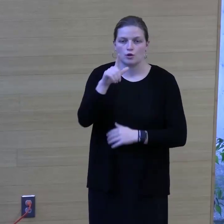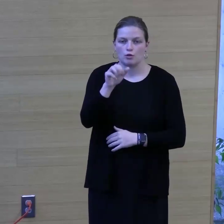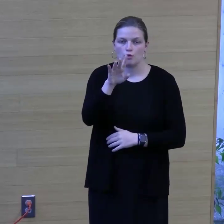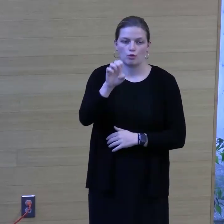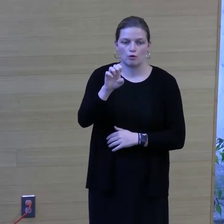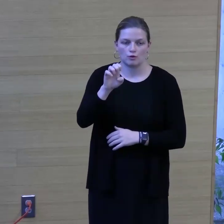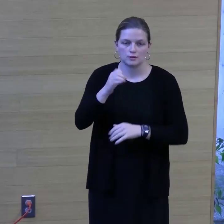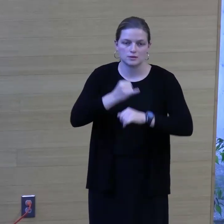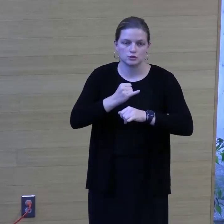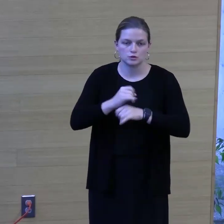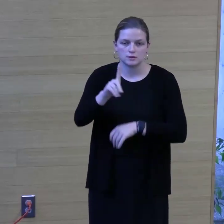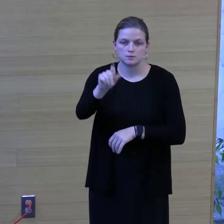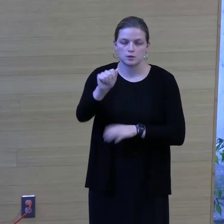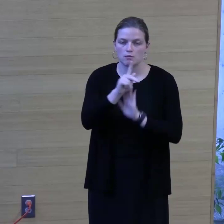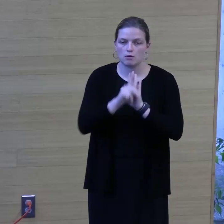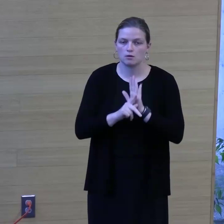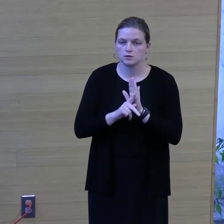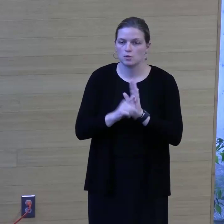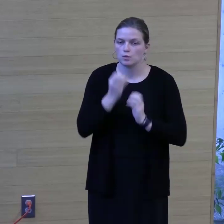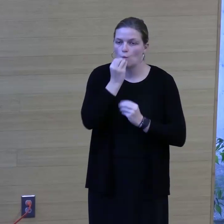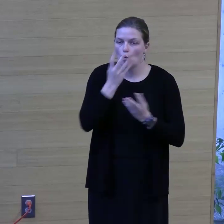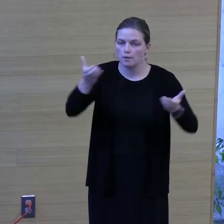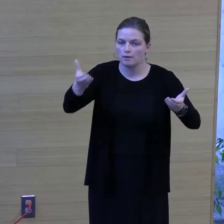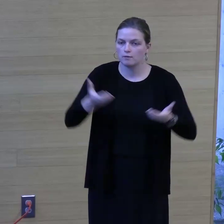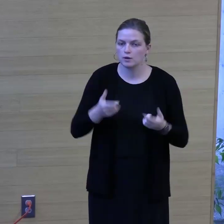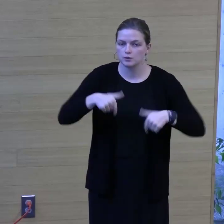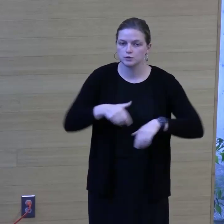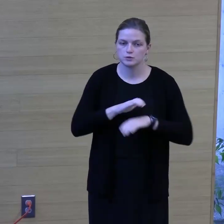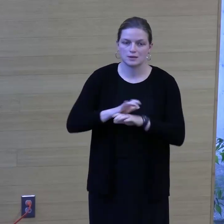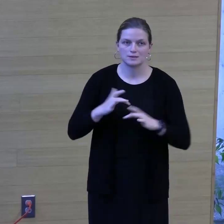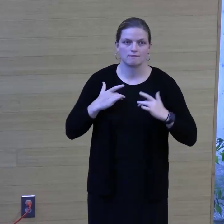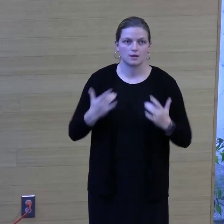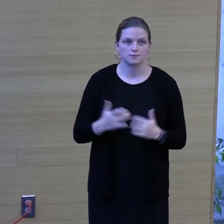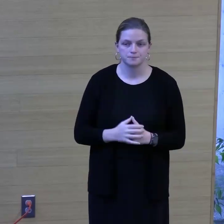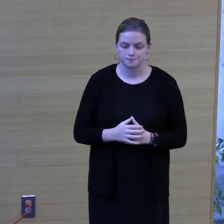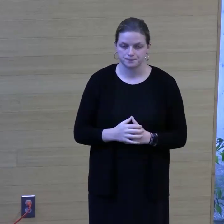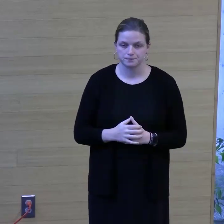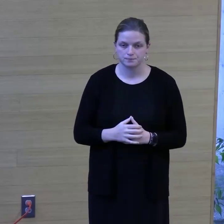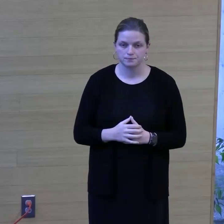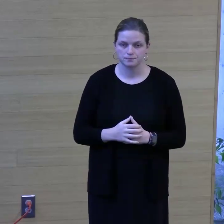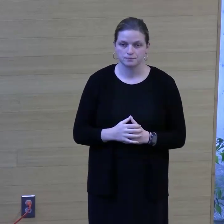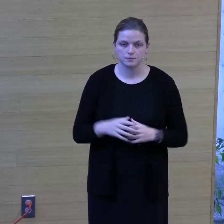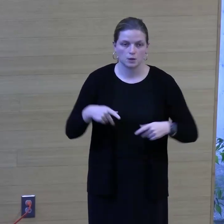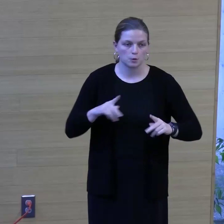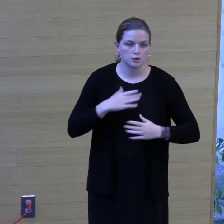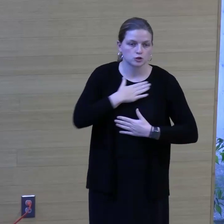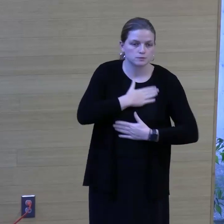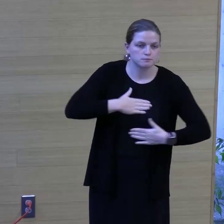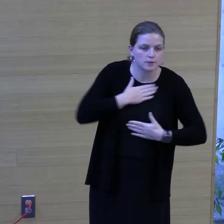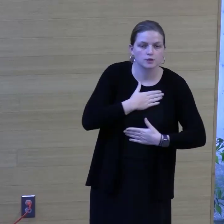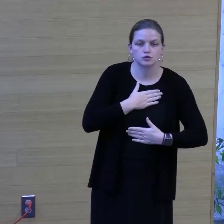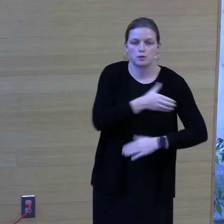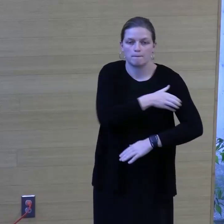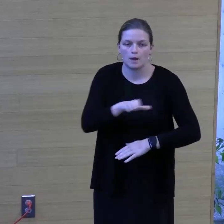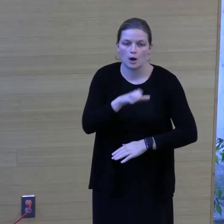Institute for Disability Policy, I want to warmly welcome you to tonight's event on permission, pleasure, power, and